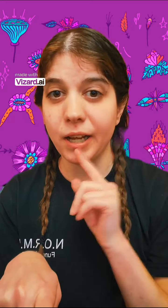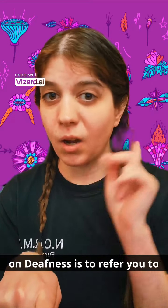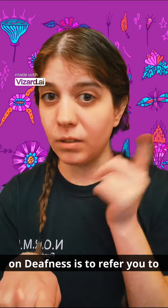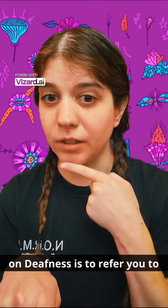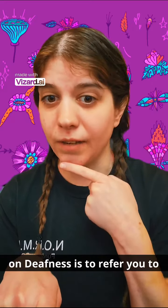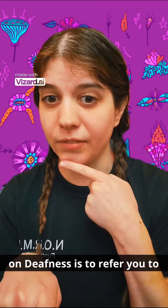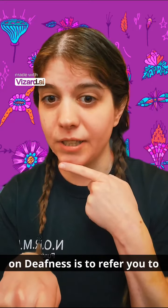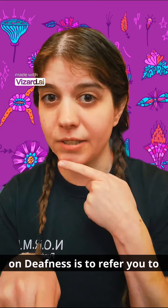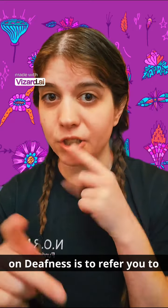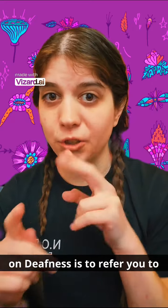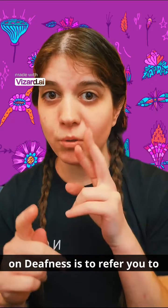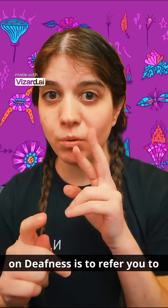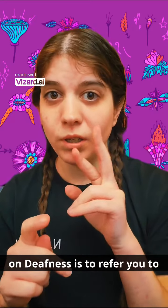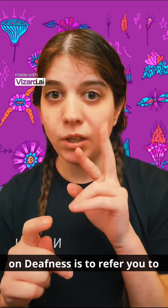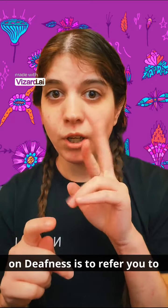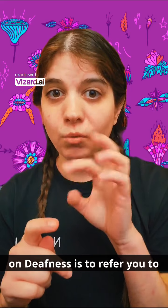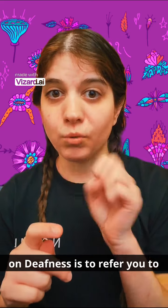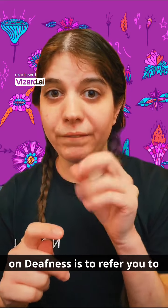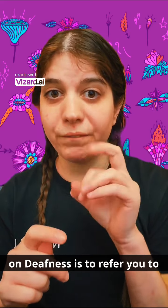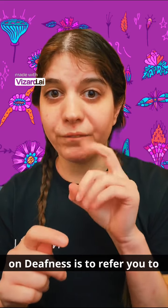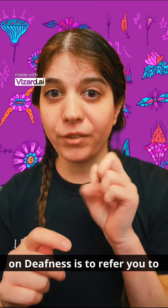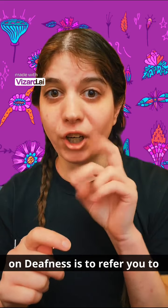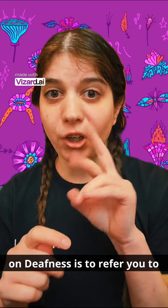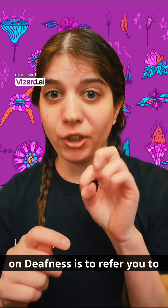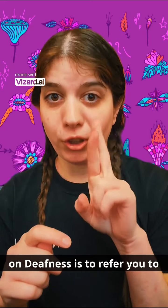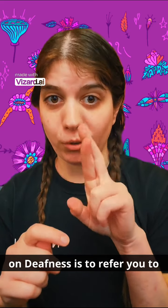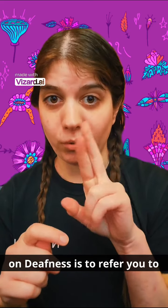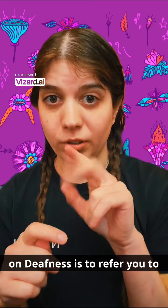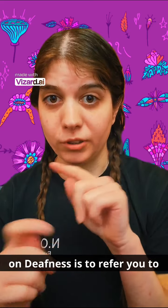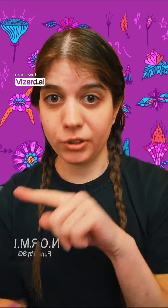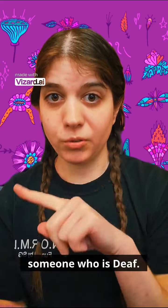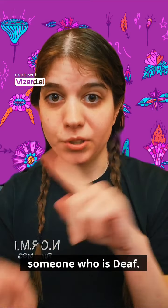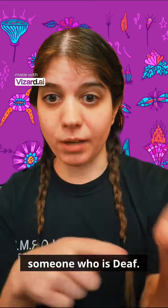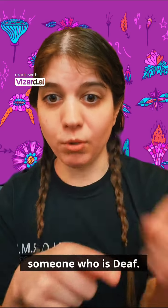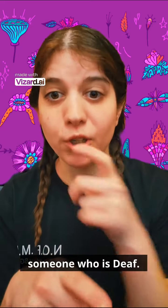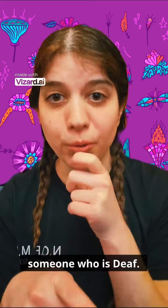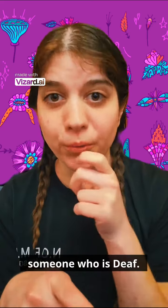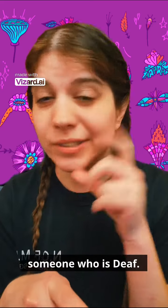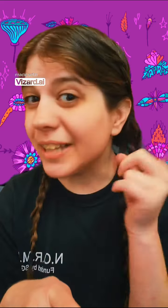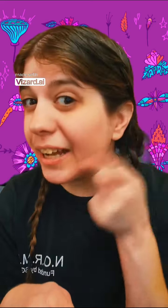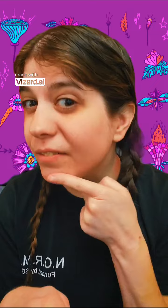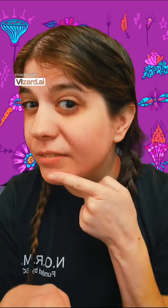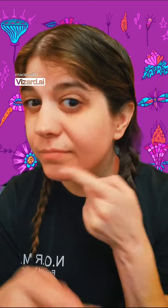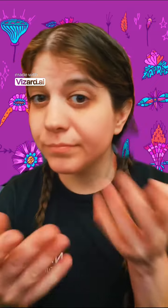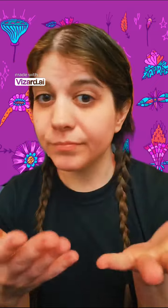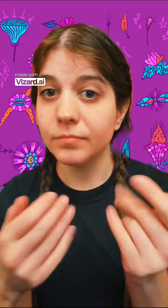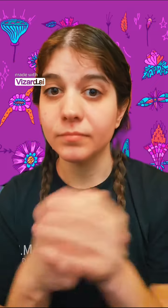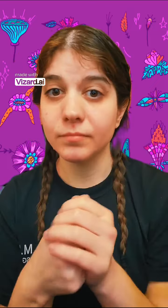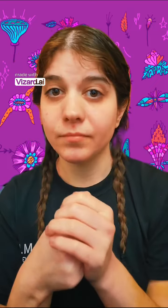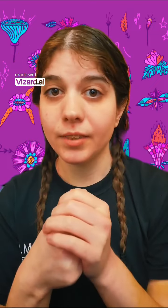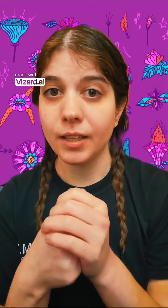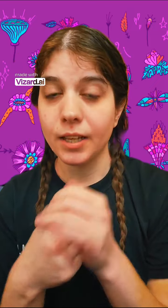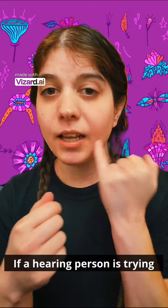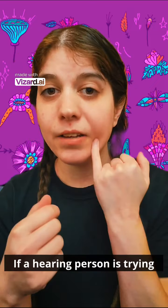on deafness is to refer you to someone who is deaf. If